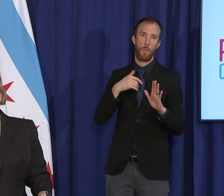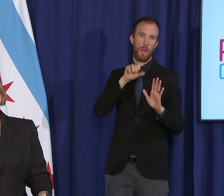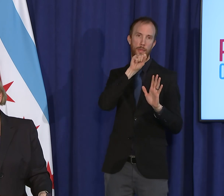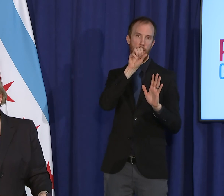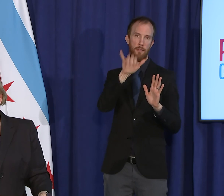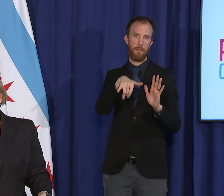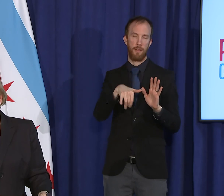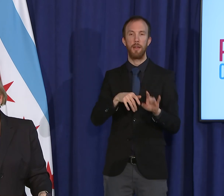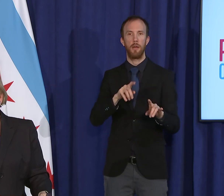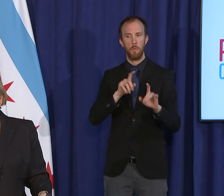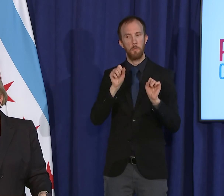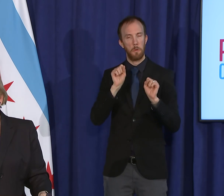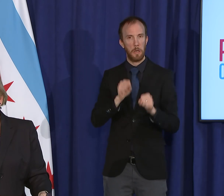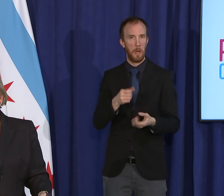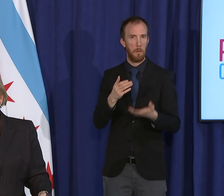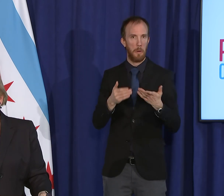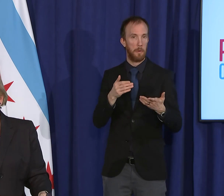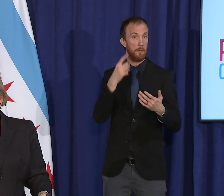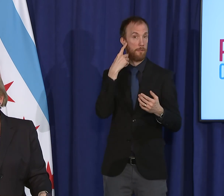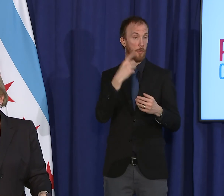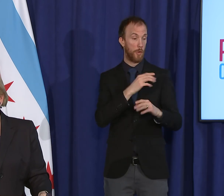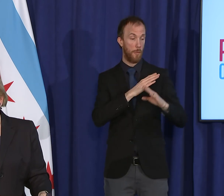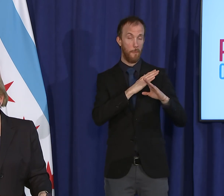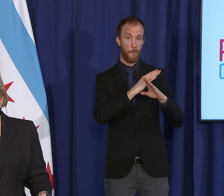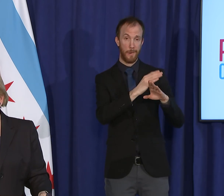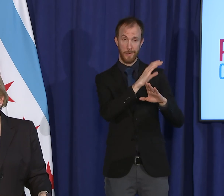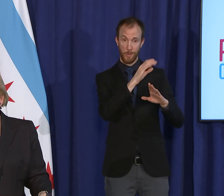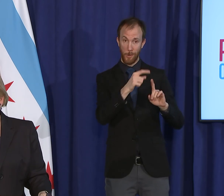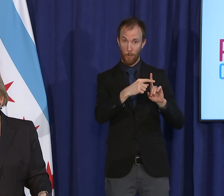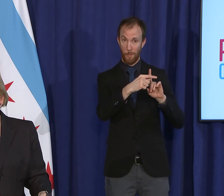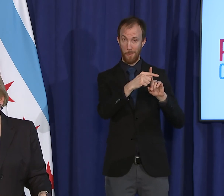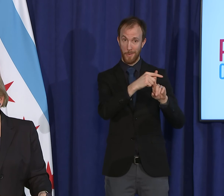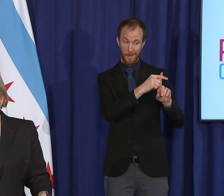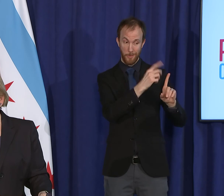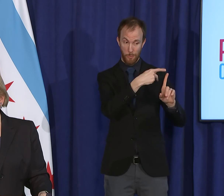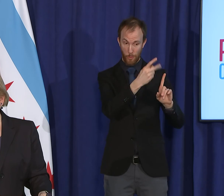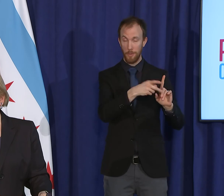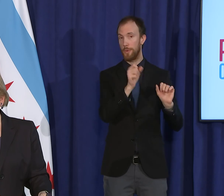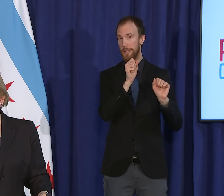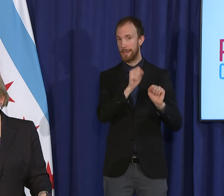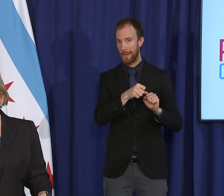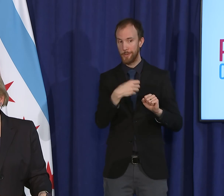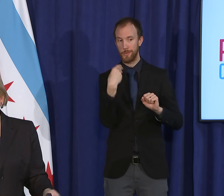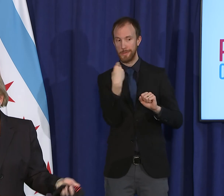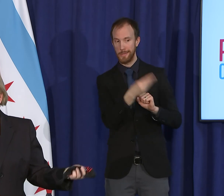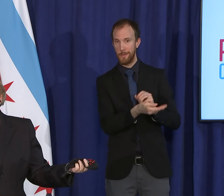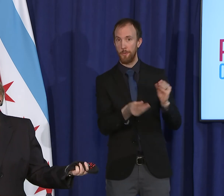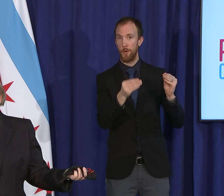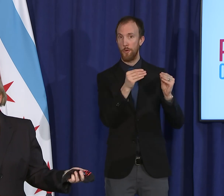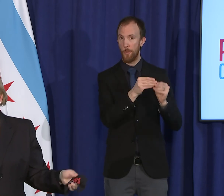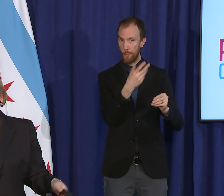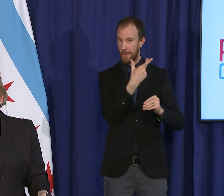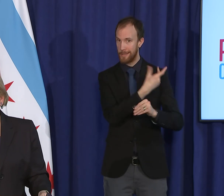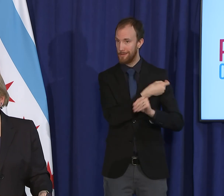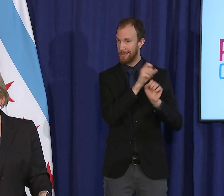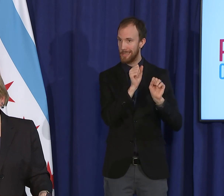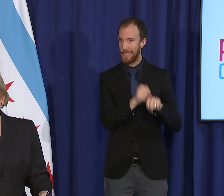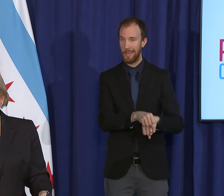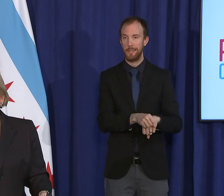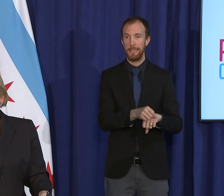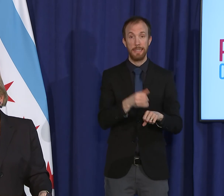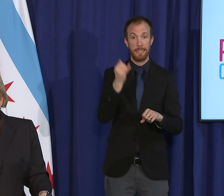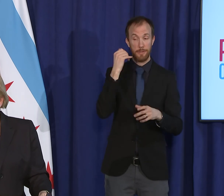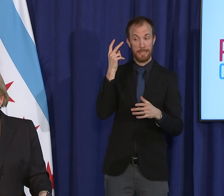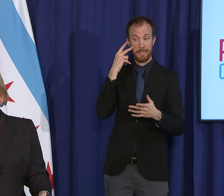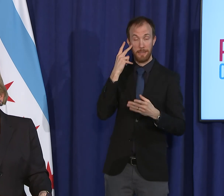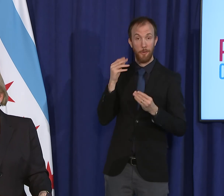vaccine, particularly for those Protect Chicago Plus initiatives. And as more vaccine gets here, I think you'll see even more of that. It's not a matter of not being able to